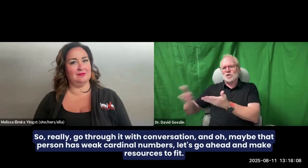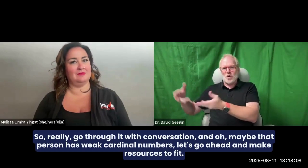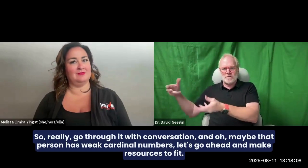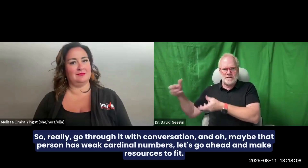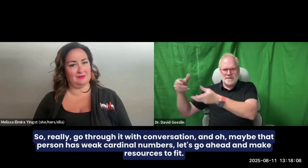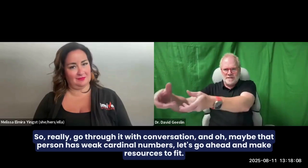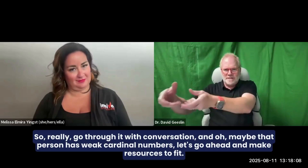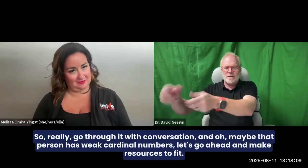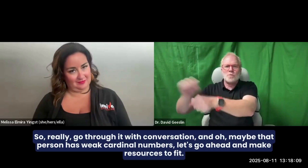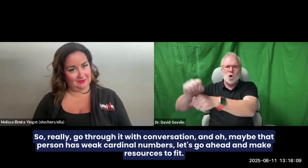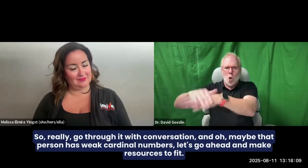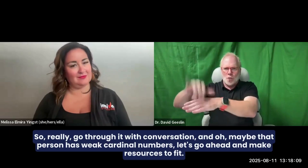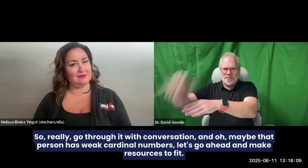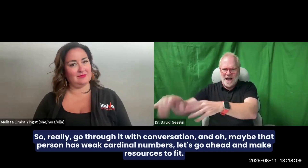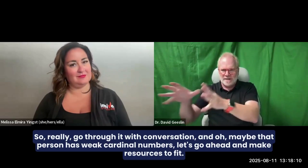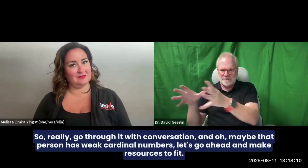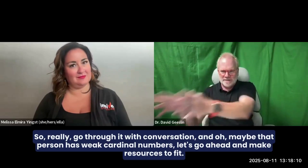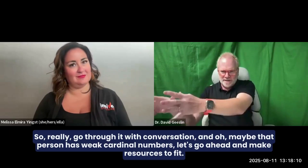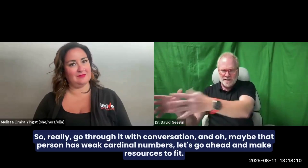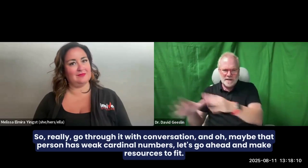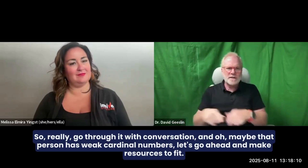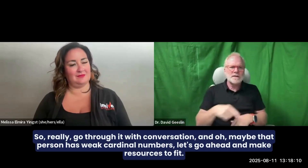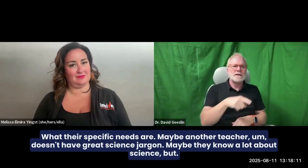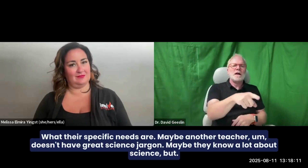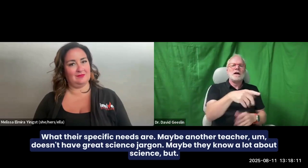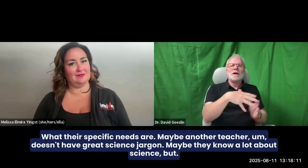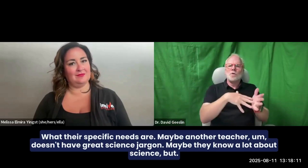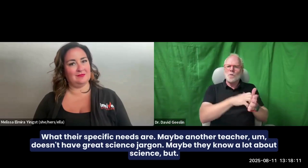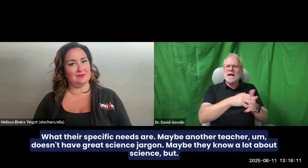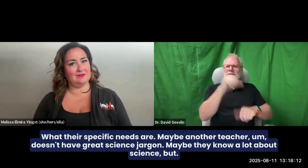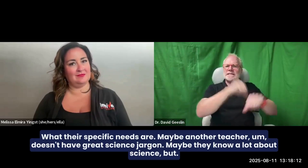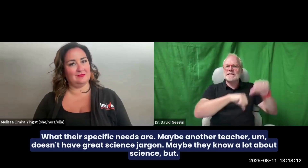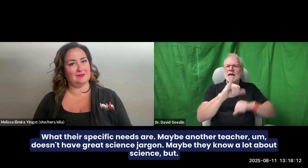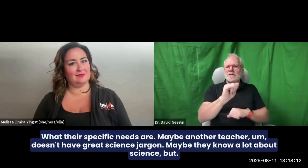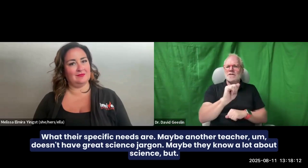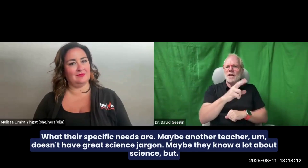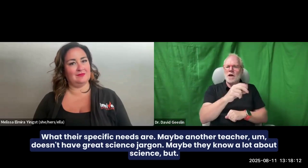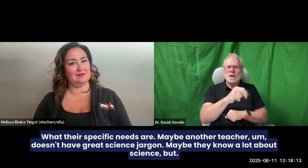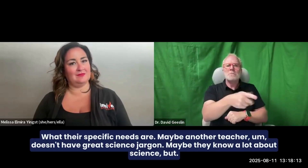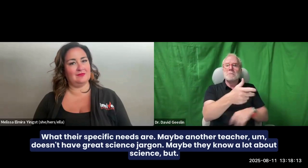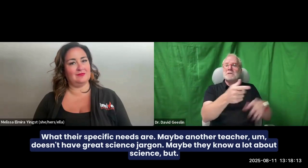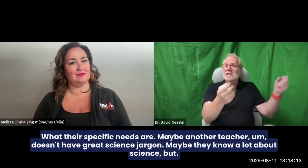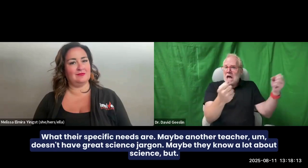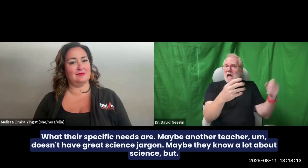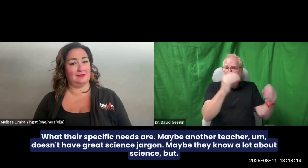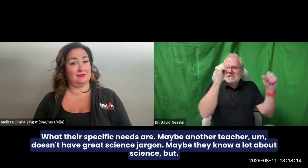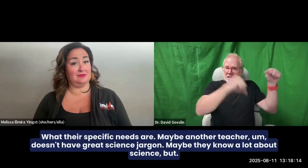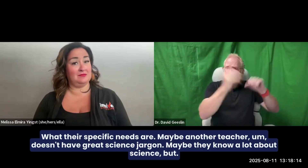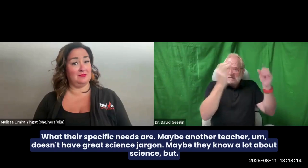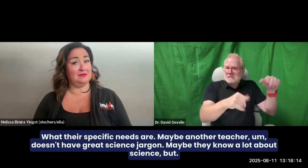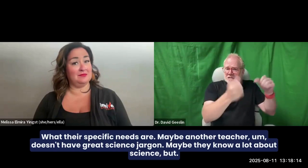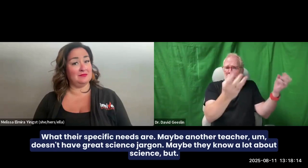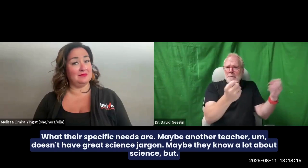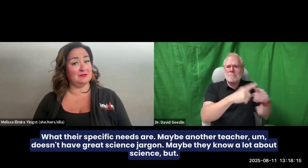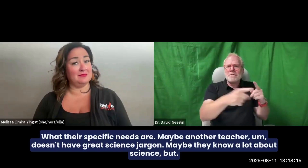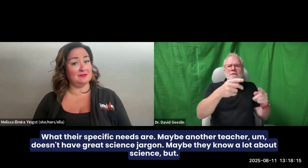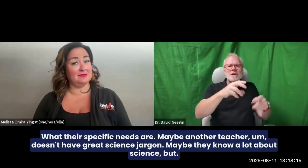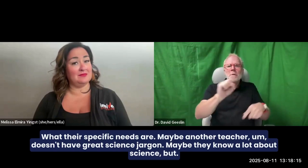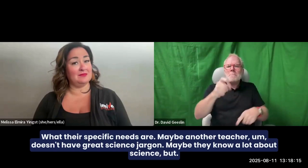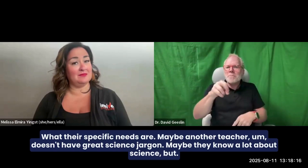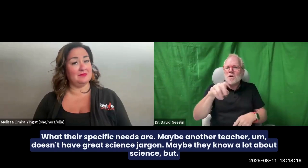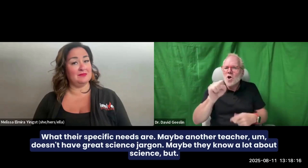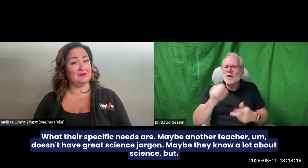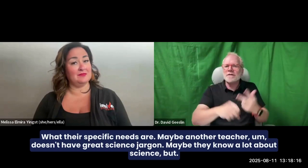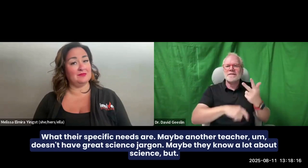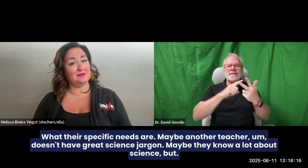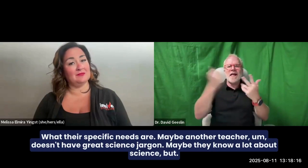has weak cardinal numbers. Let's go ahead and make resources to fit what their specific needs are. Maybe another teacher doesn't have great science jargon.